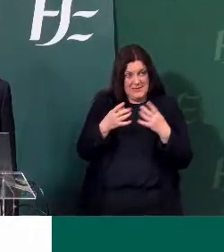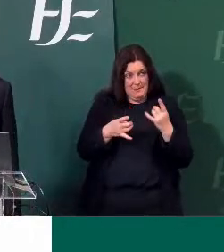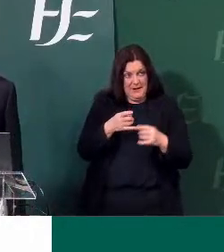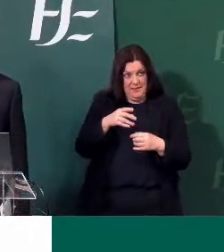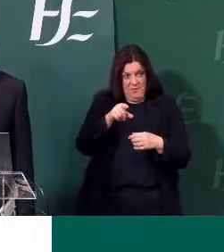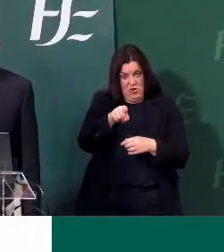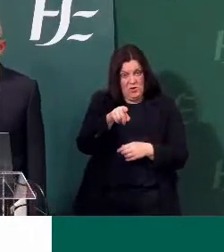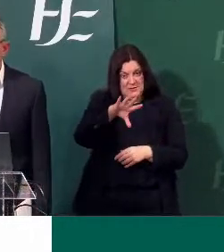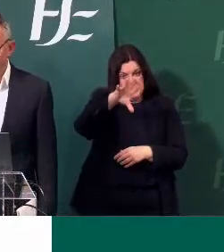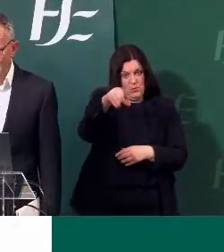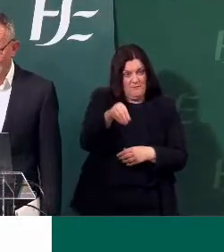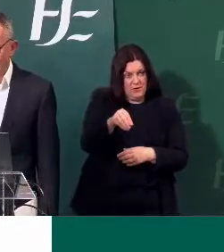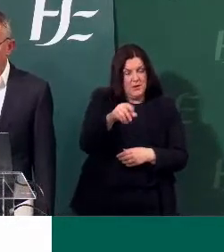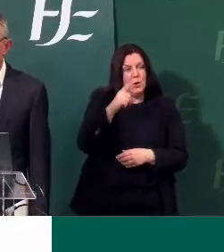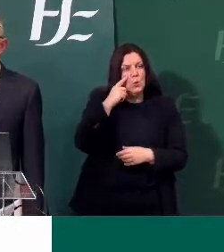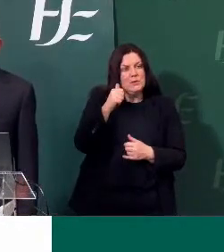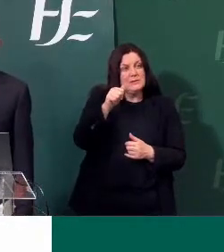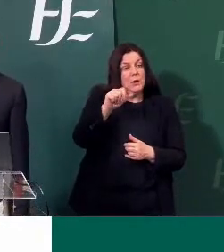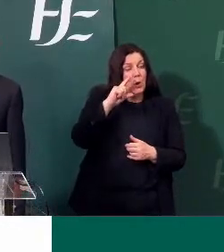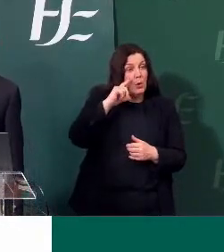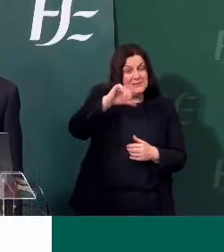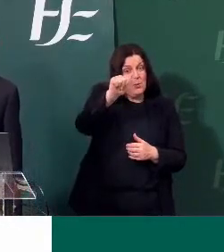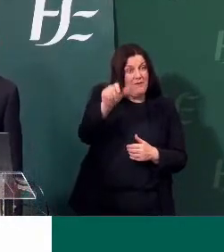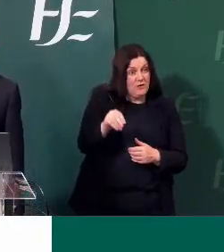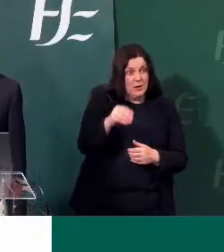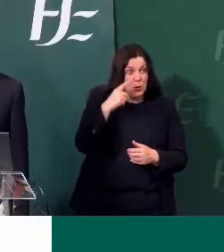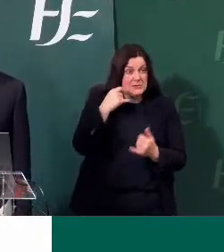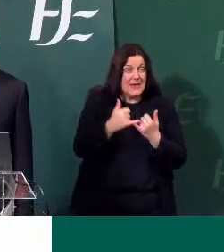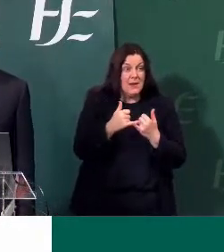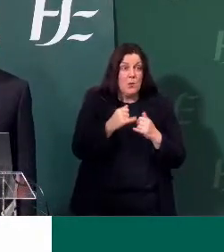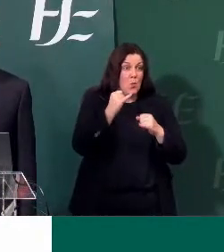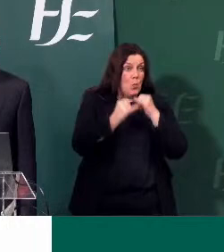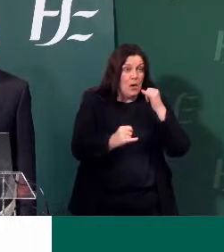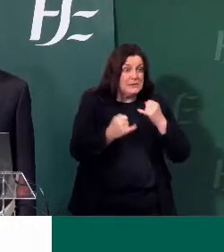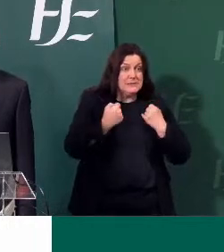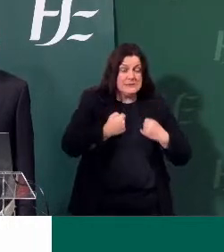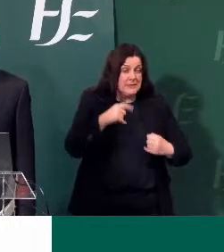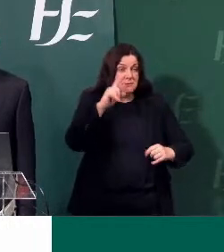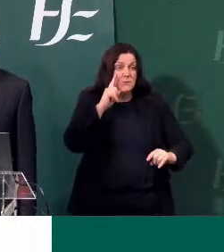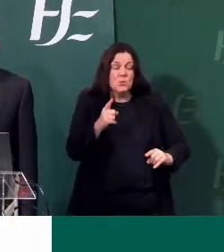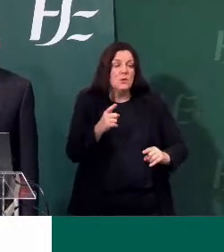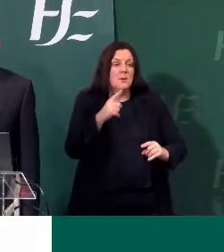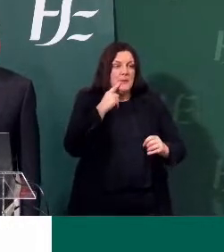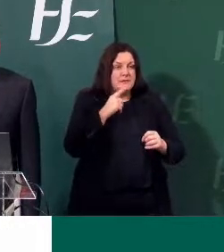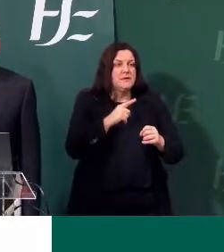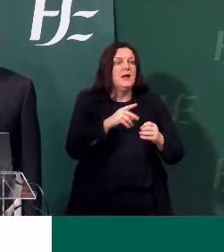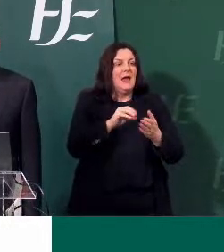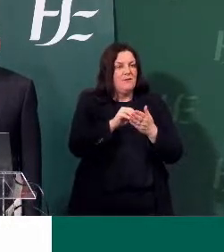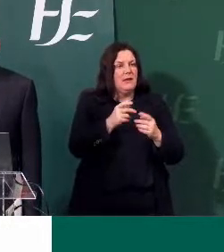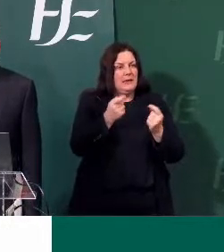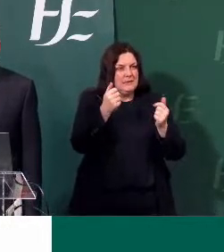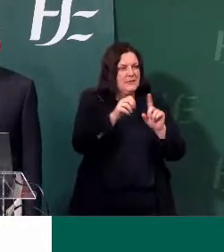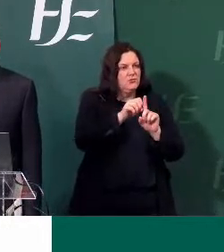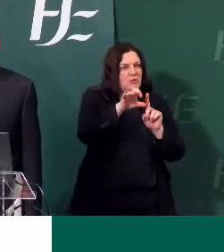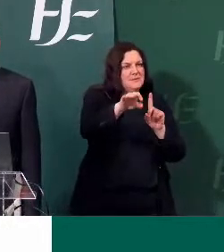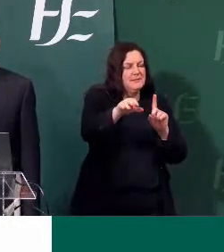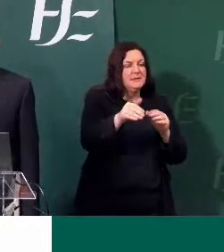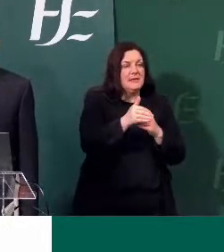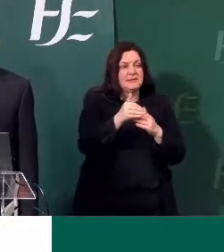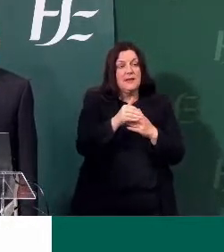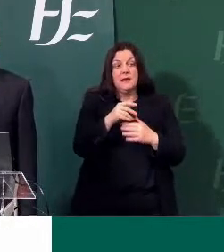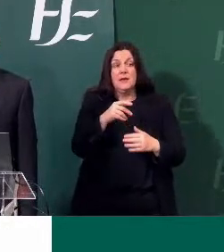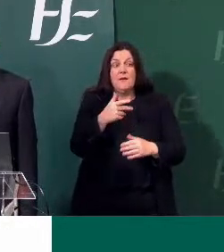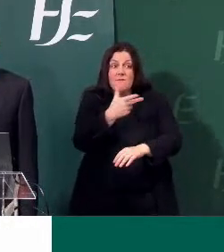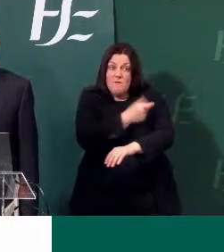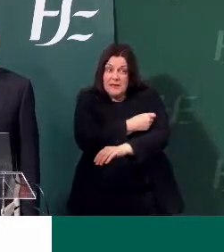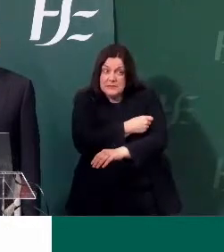more transmissible. No evidence to date that it's a more severe disease. That's going to take time, I'm afraid, for us to find out. Effectiveness of vaccines, that's work